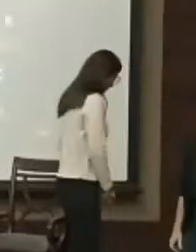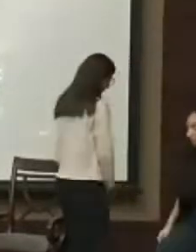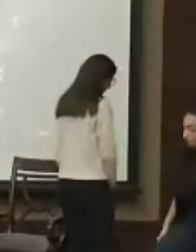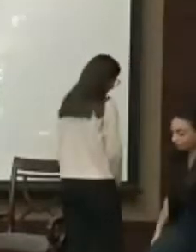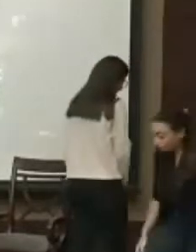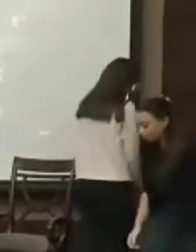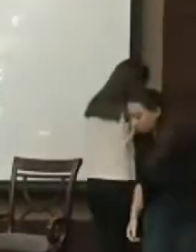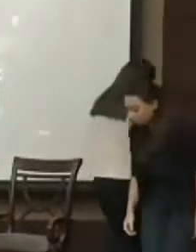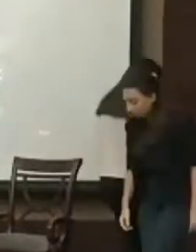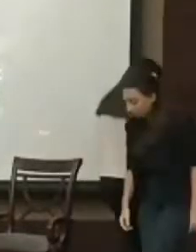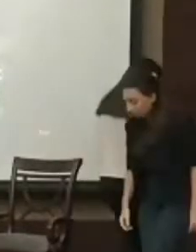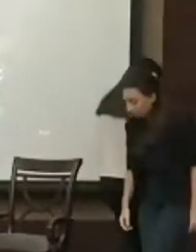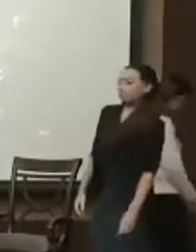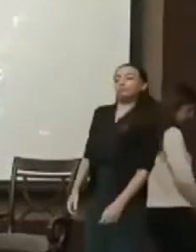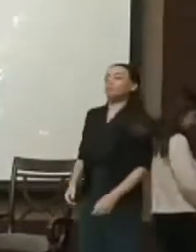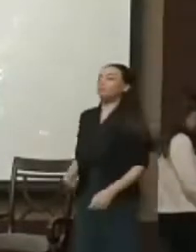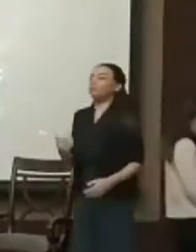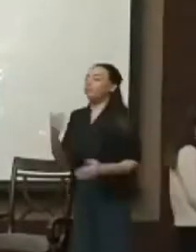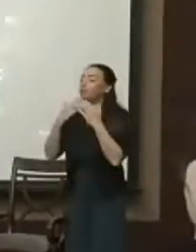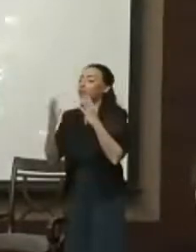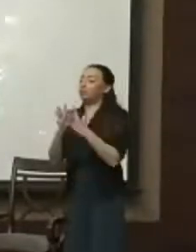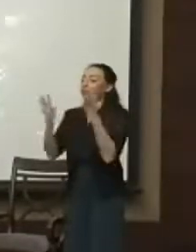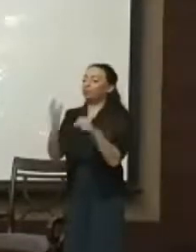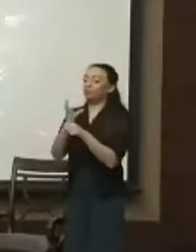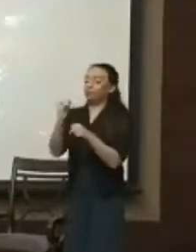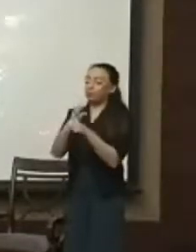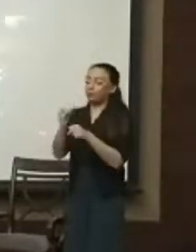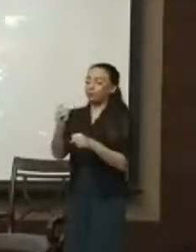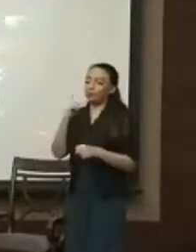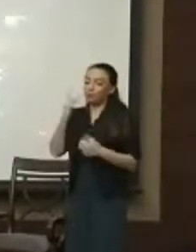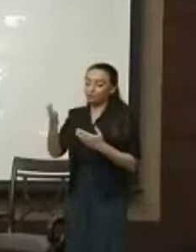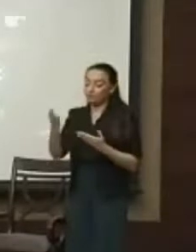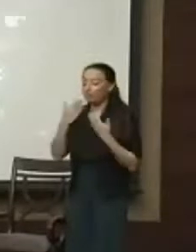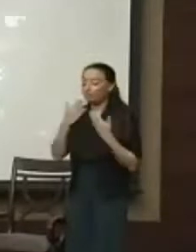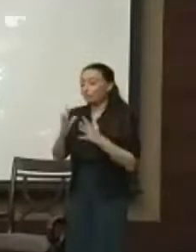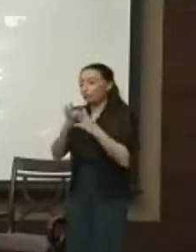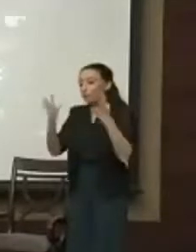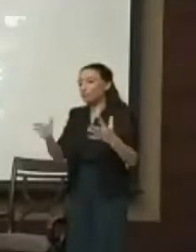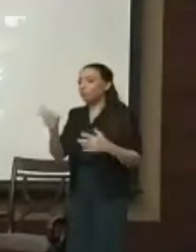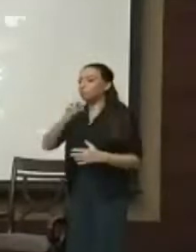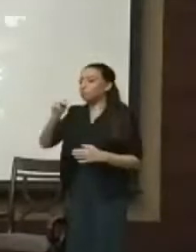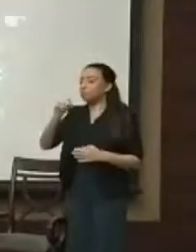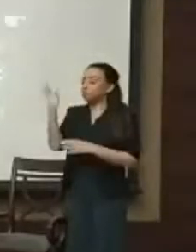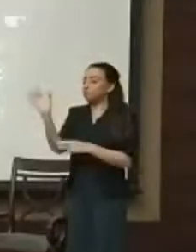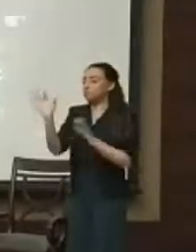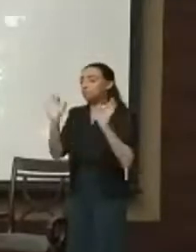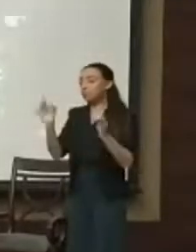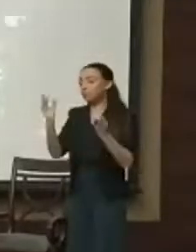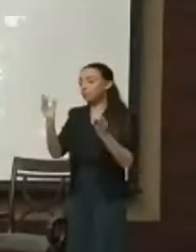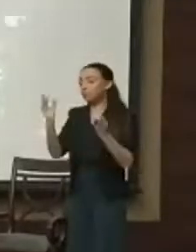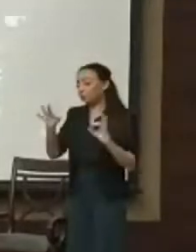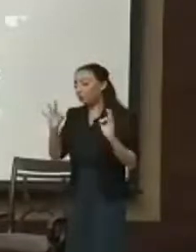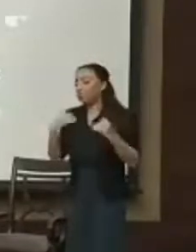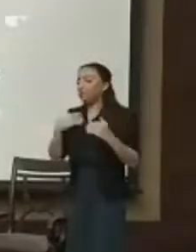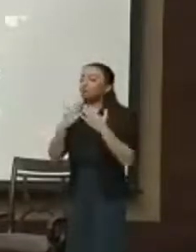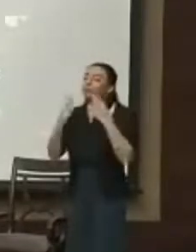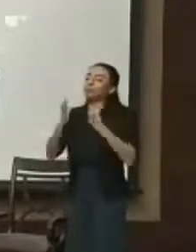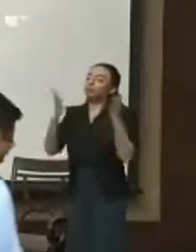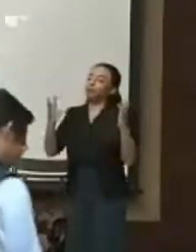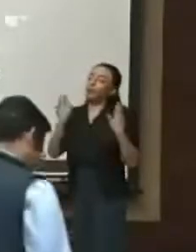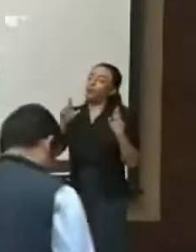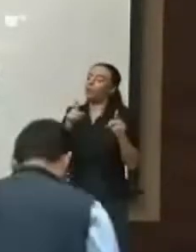Thank you very much, Mr. Gogoi. Well spoken, and let's hope that with your support,